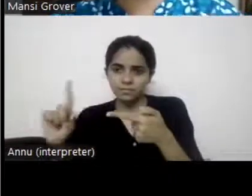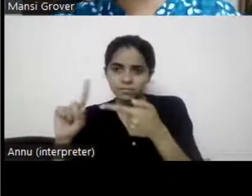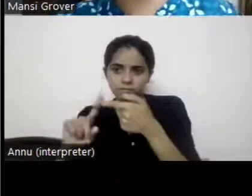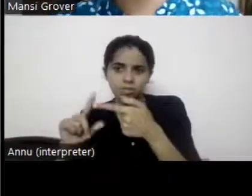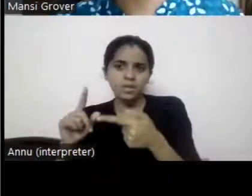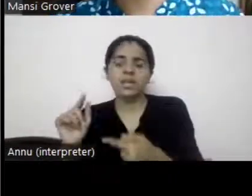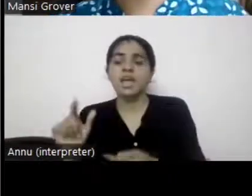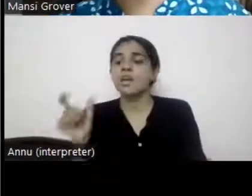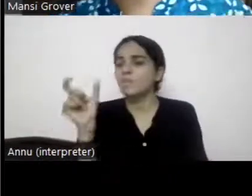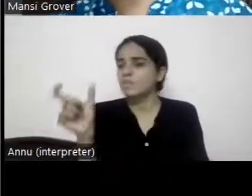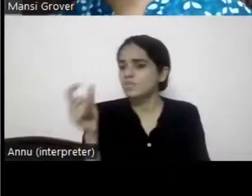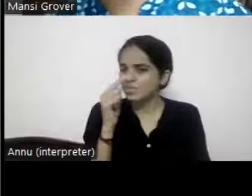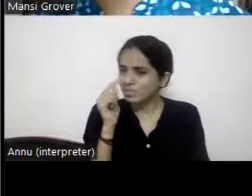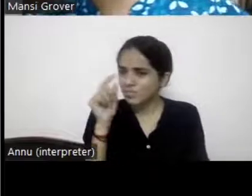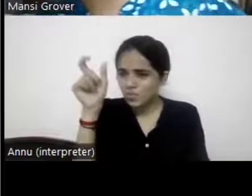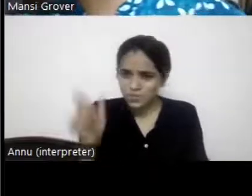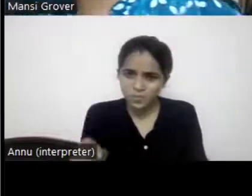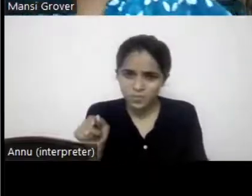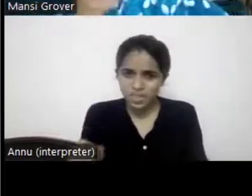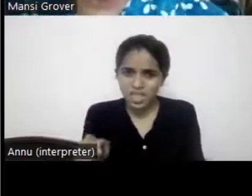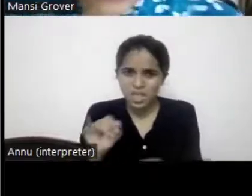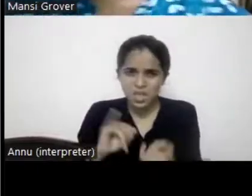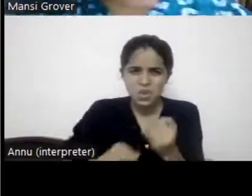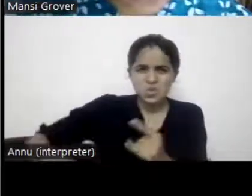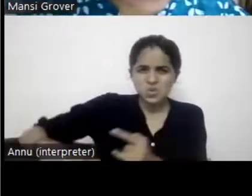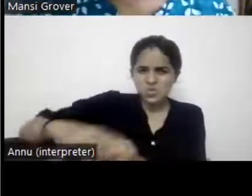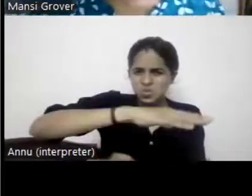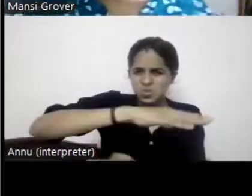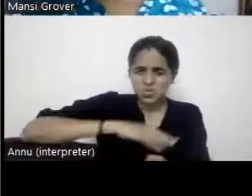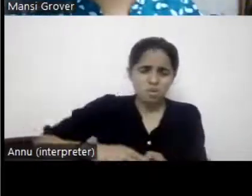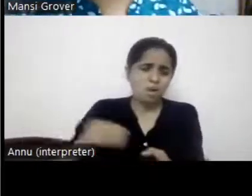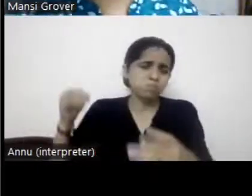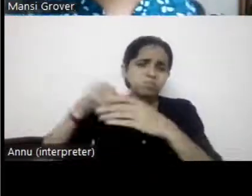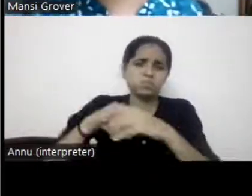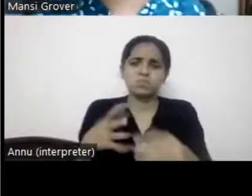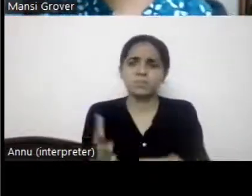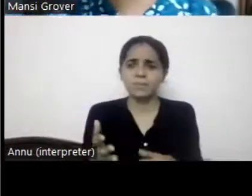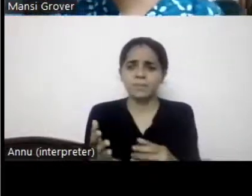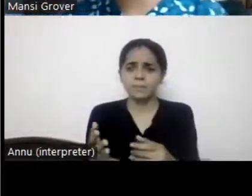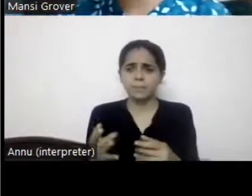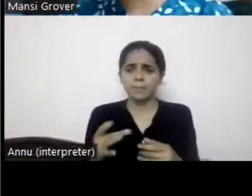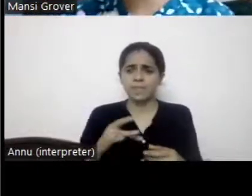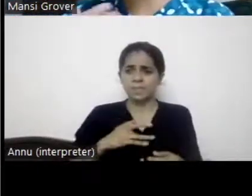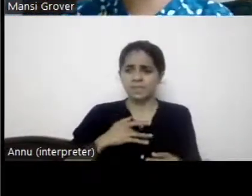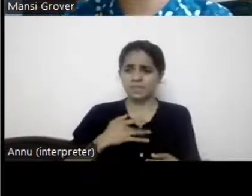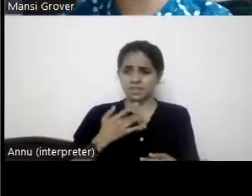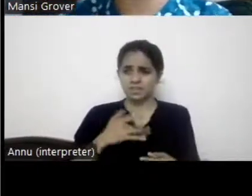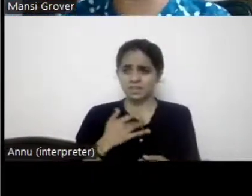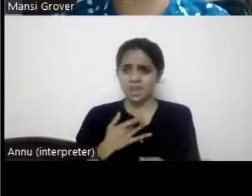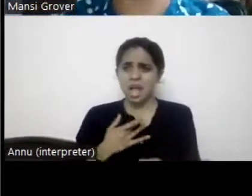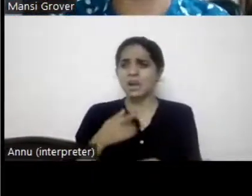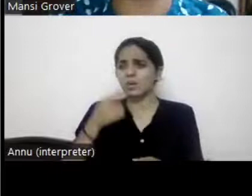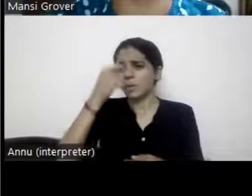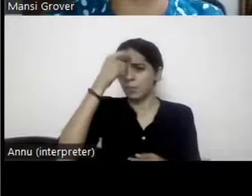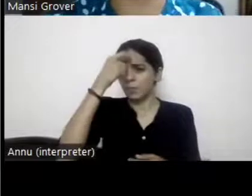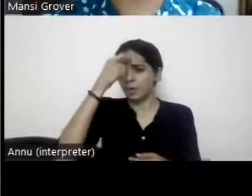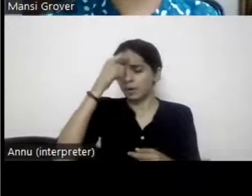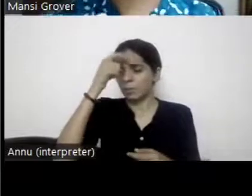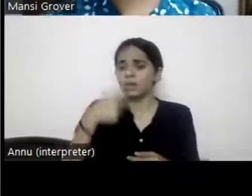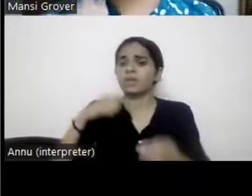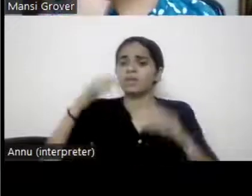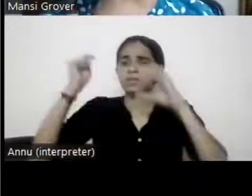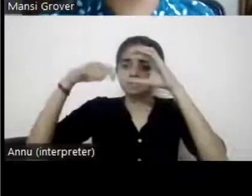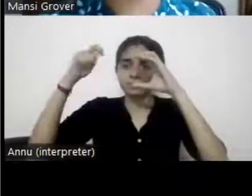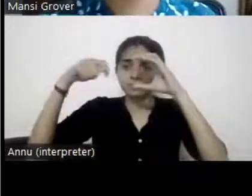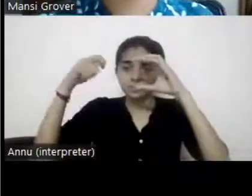this is something which, when I was reading Black as a text, I felt it as one of the major problems with the film,